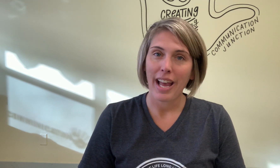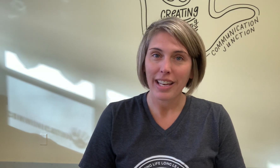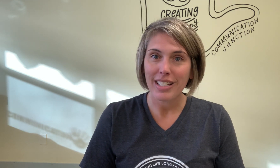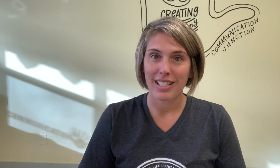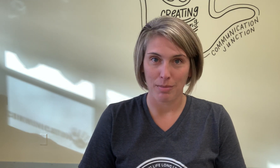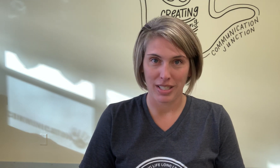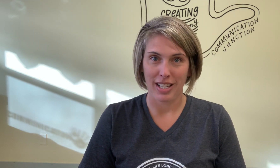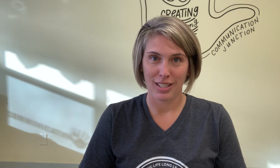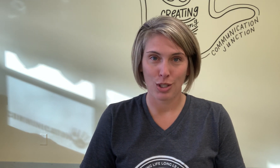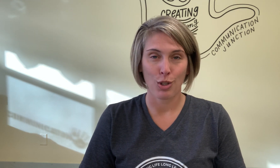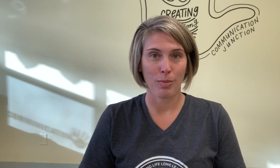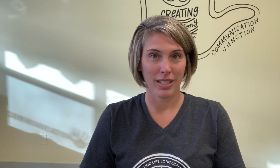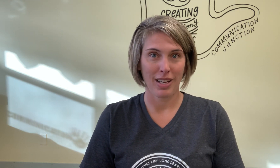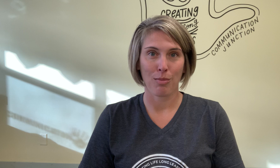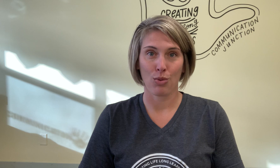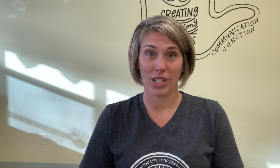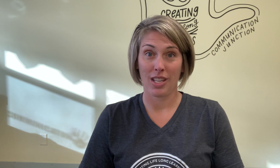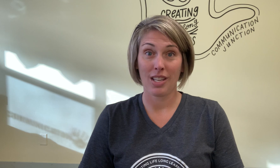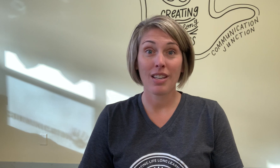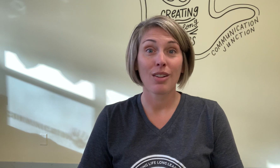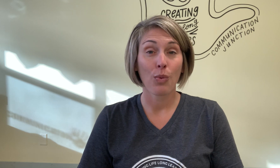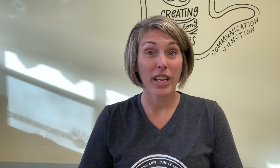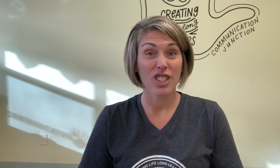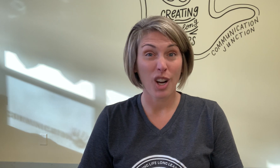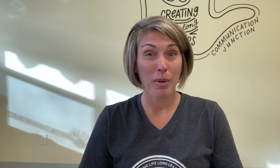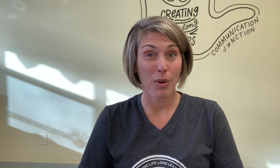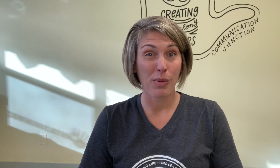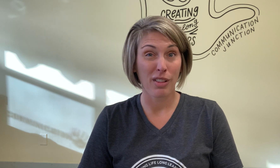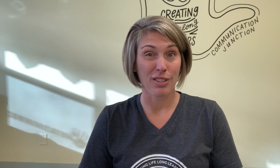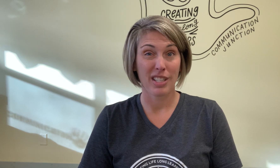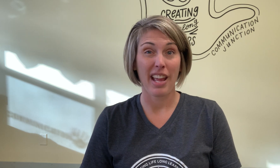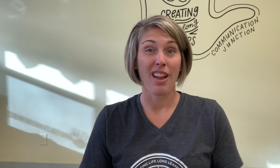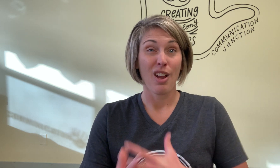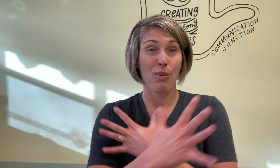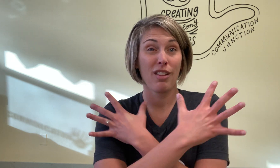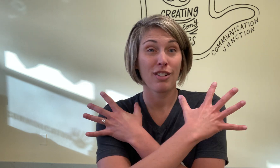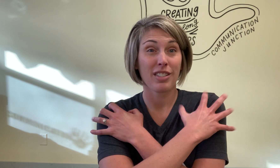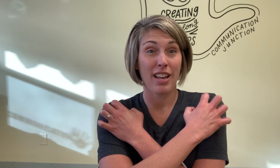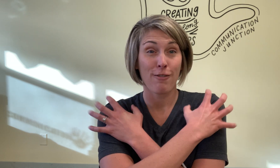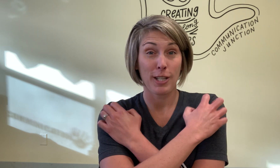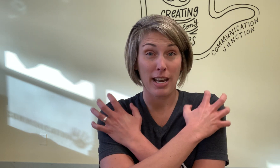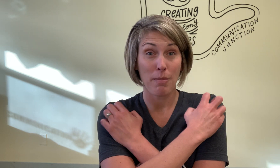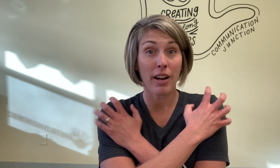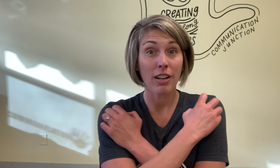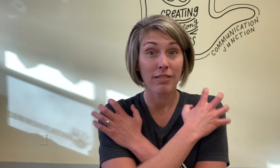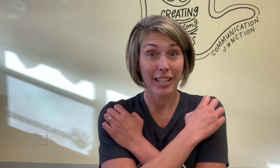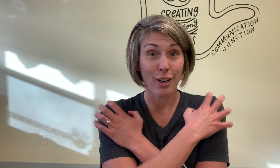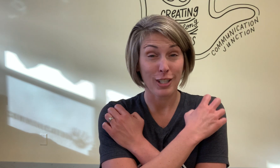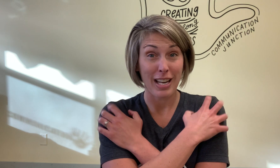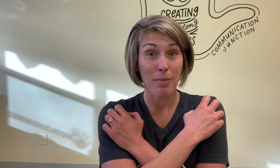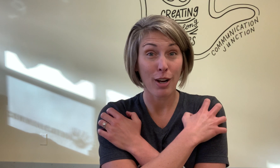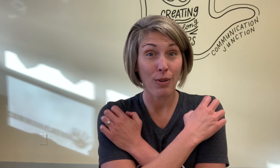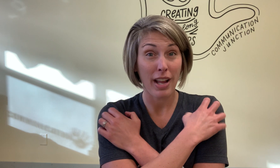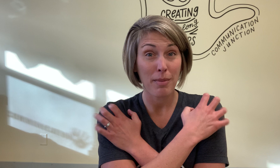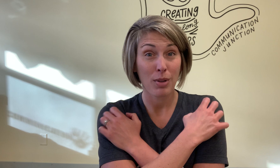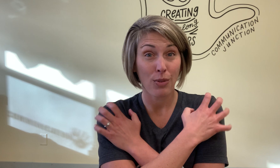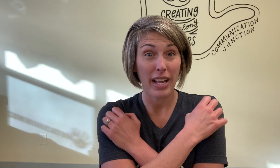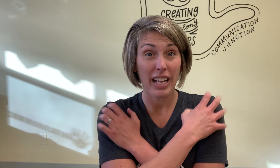adding some signs to your bedtime routine, we can talk about what we learned today. We learned our sign for teddy bear in our teddy bear rhyme, right?